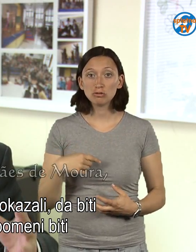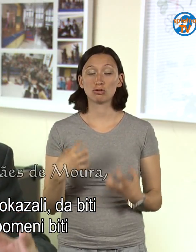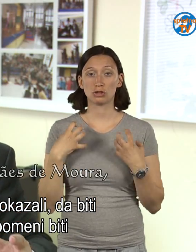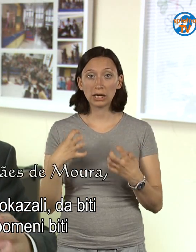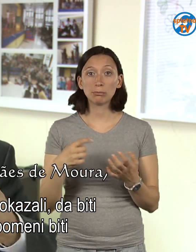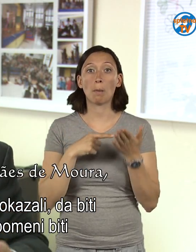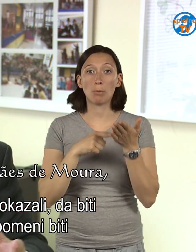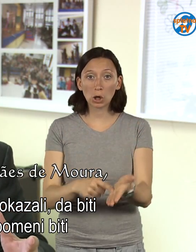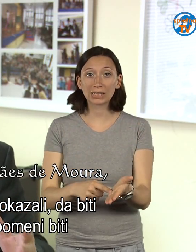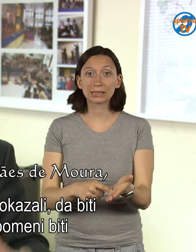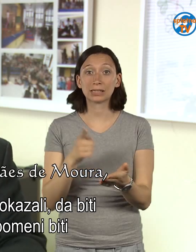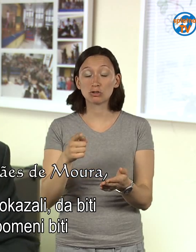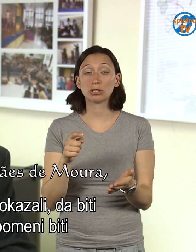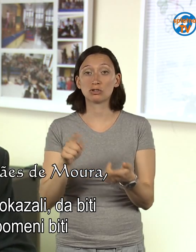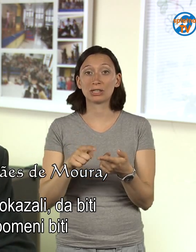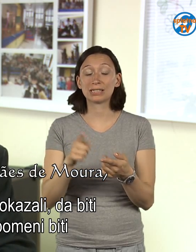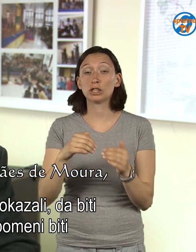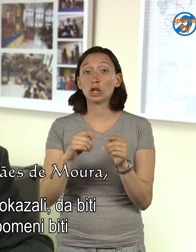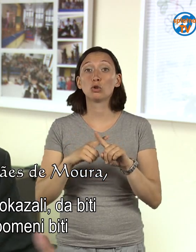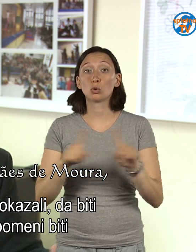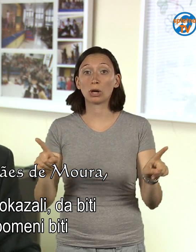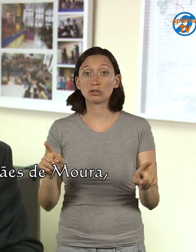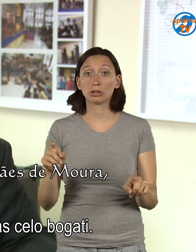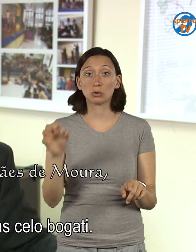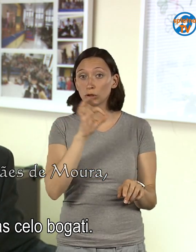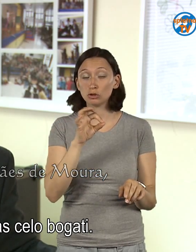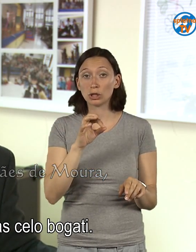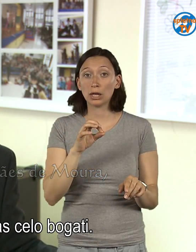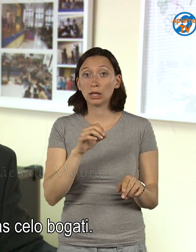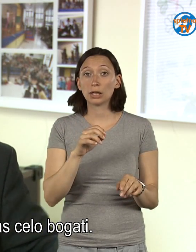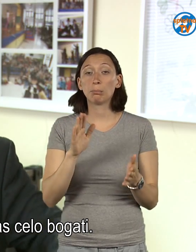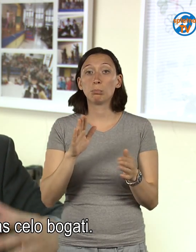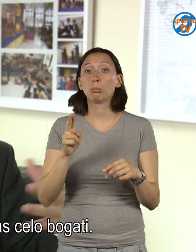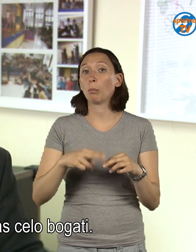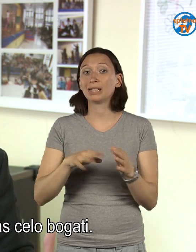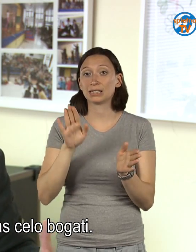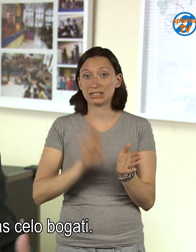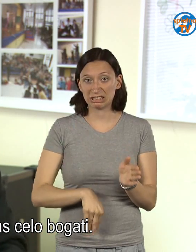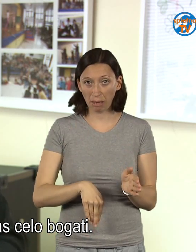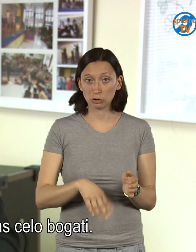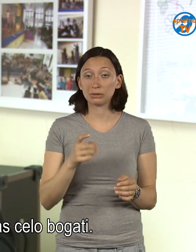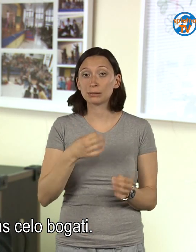to show that to be different does not mean anything at all. It even enriches a little bit more.